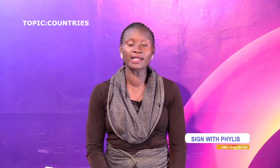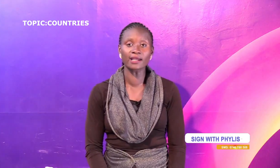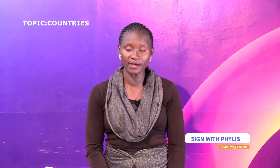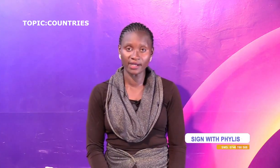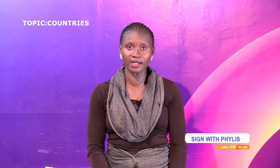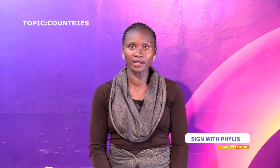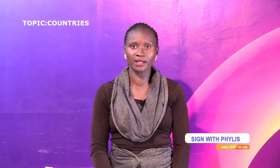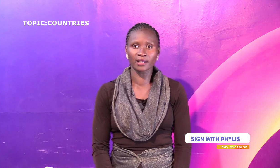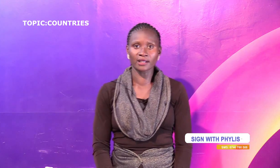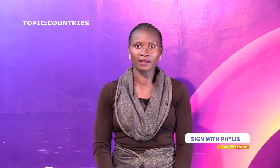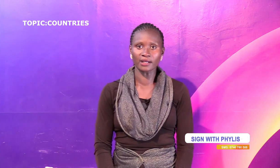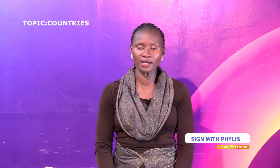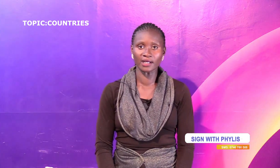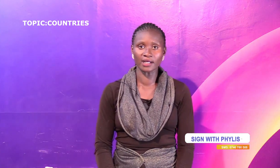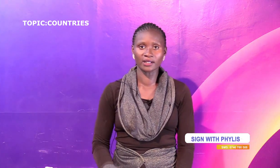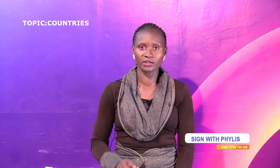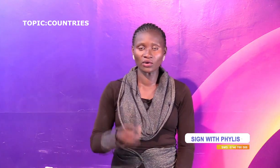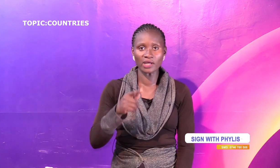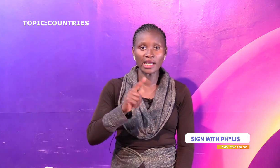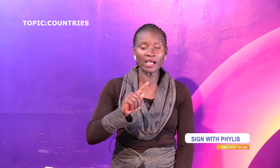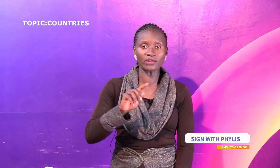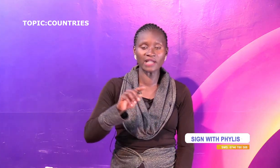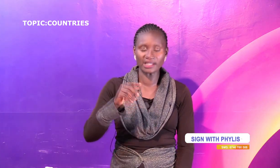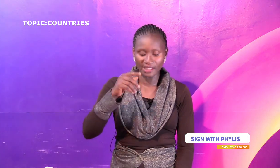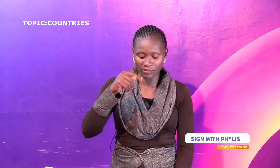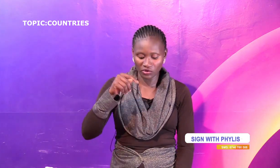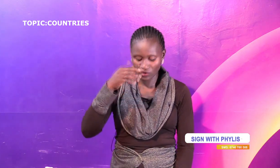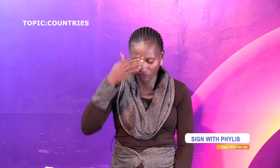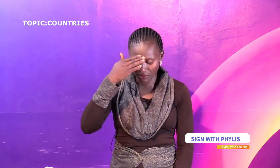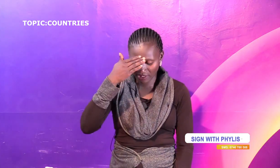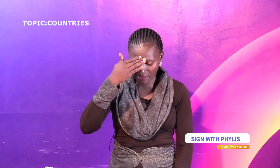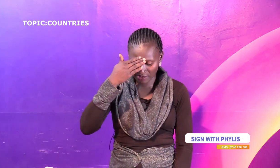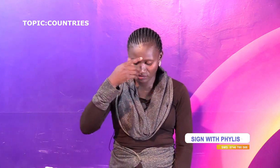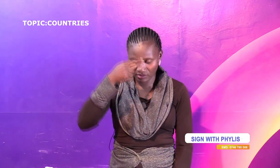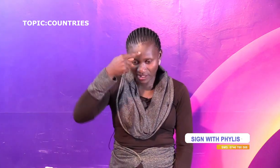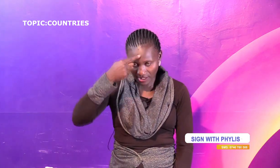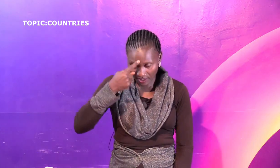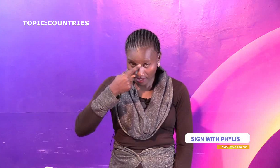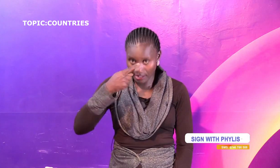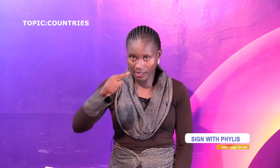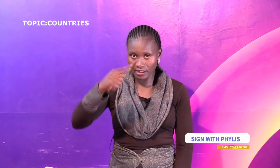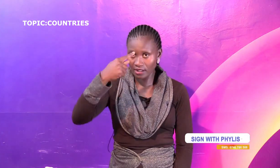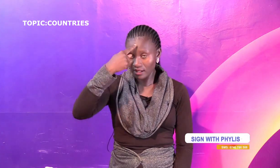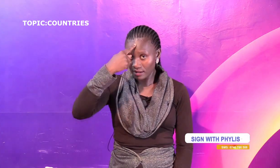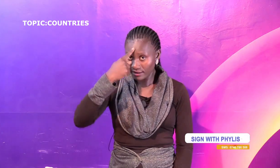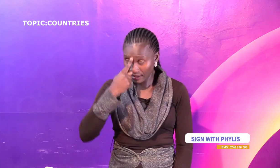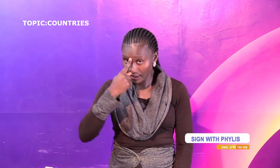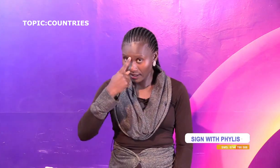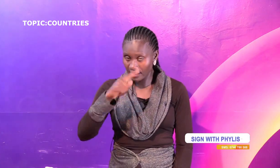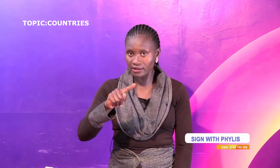Greek? Greek. So Greek, will just tap it on your forehead like this one. Greek, Greek.